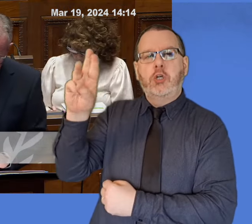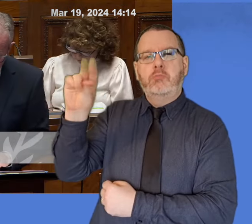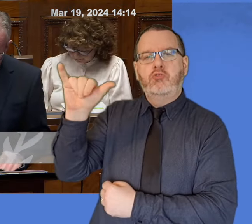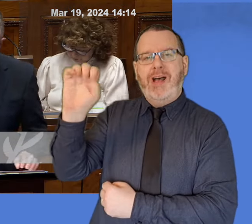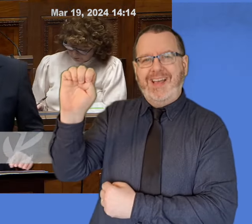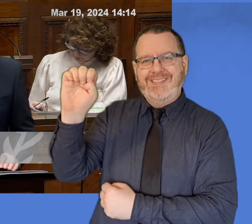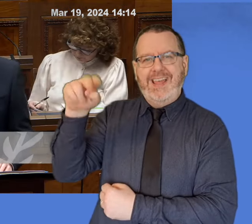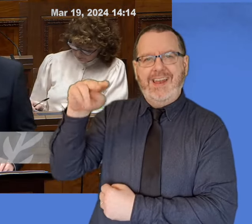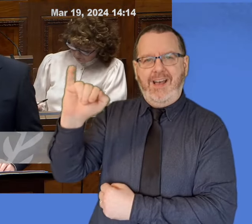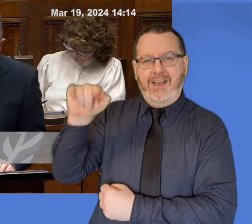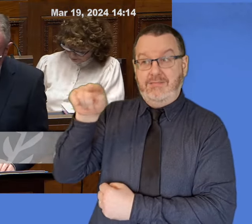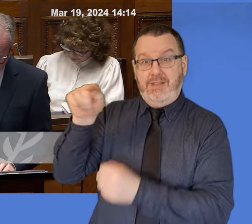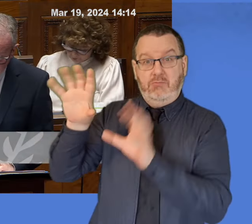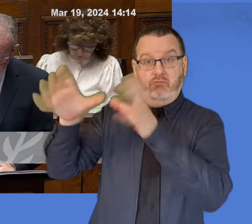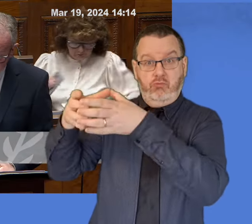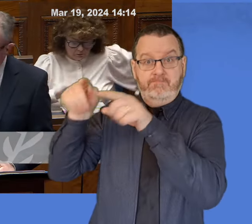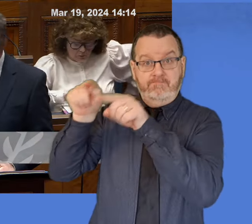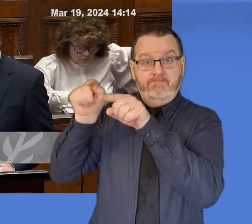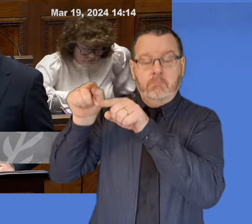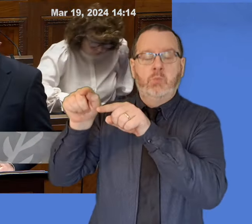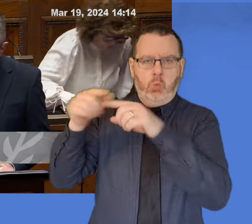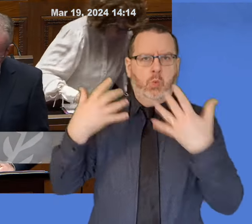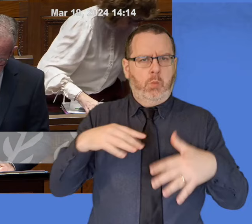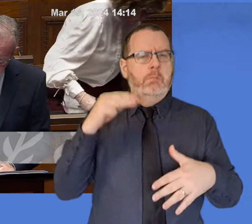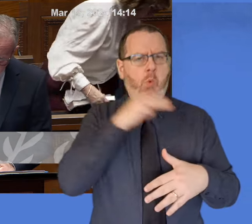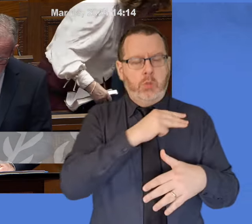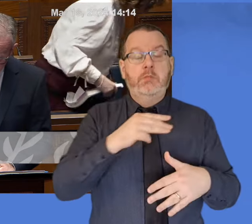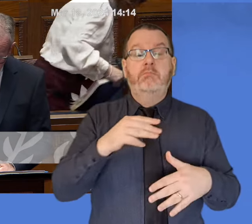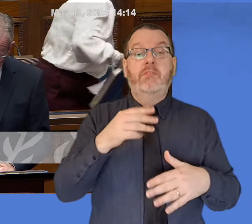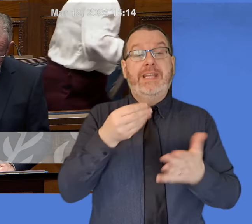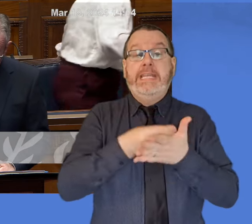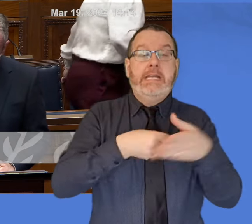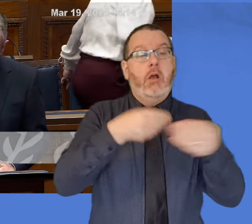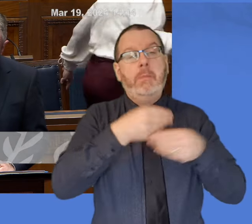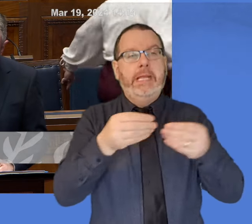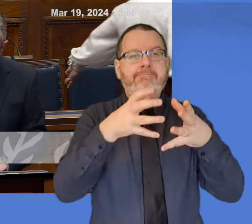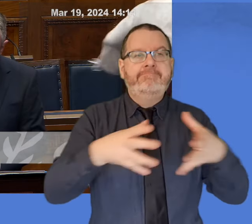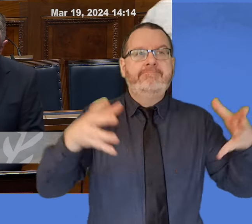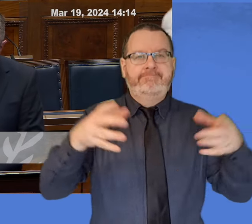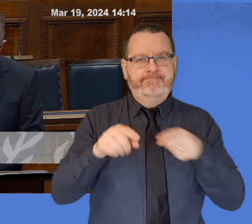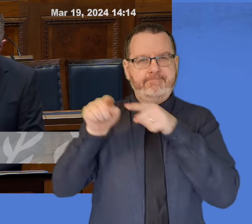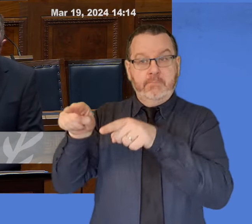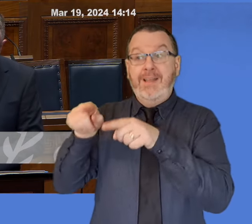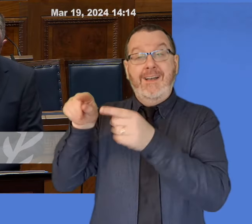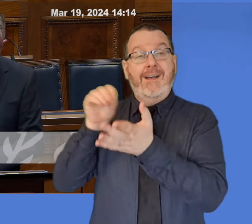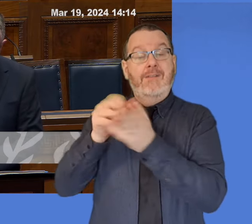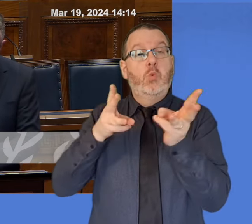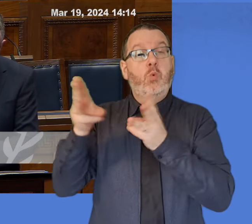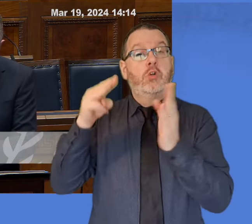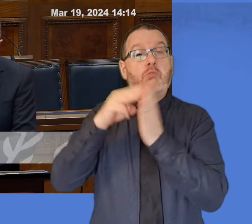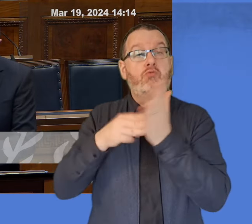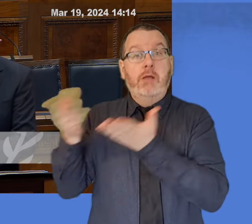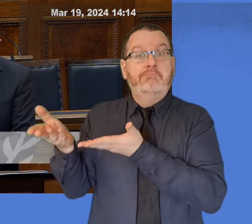Growing social enterprise is a vital part of my economic vision. Social Enterprise NI, which delivers the Social Enterprise Work Programme, has a key role to